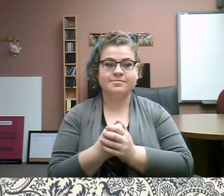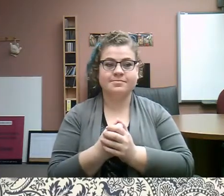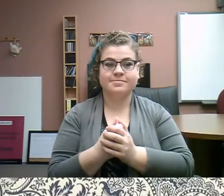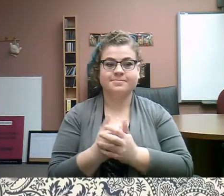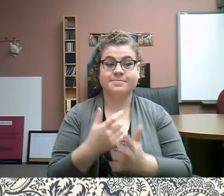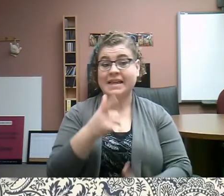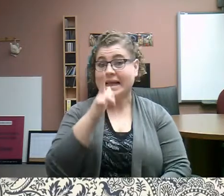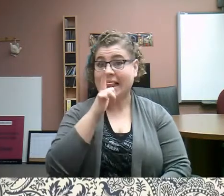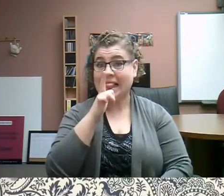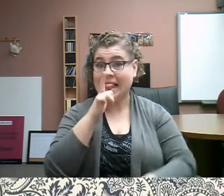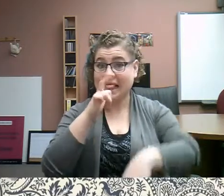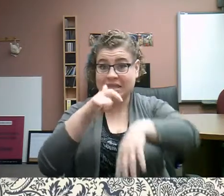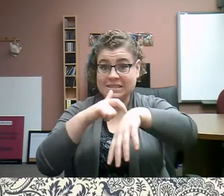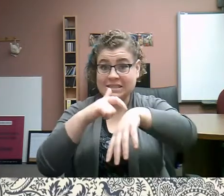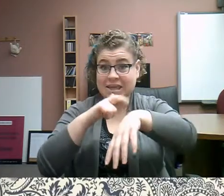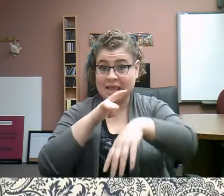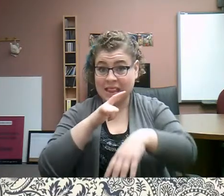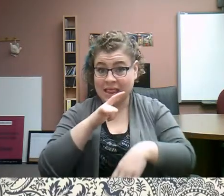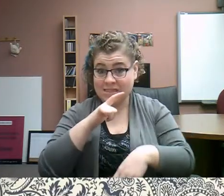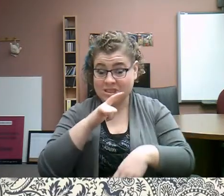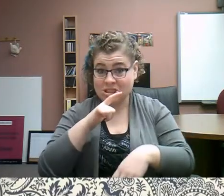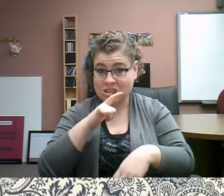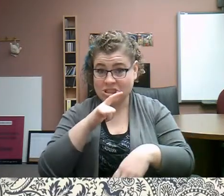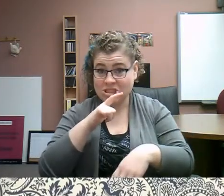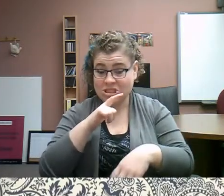That's cheese.